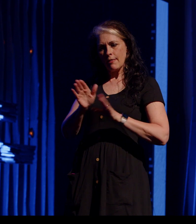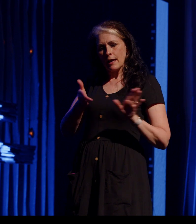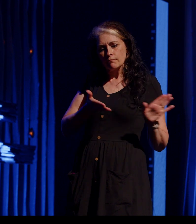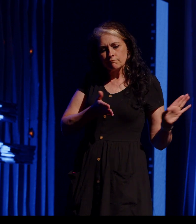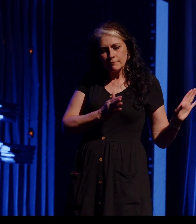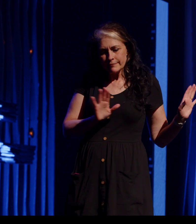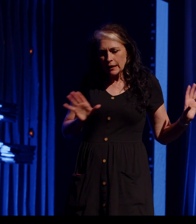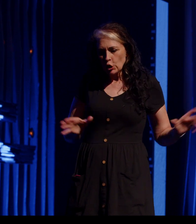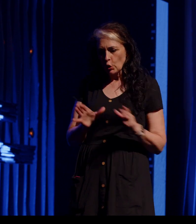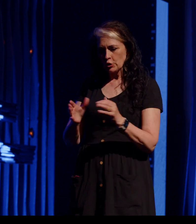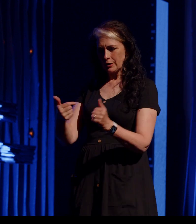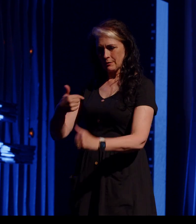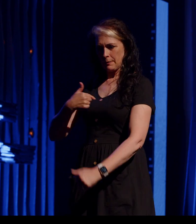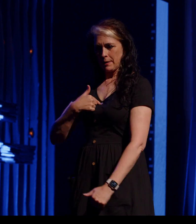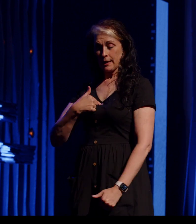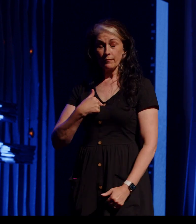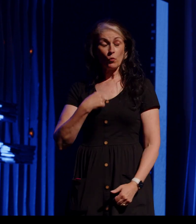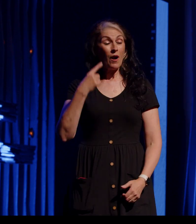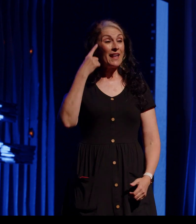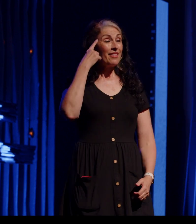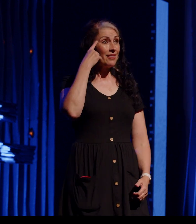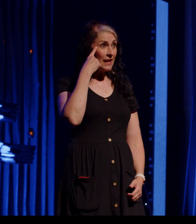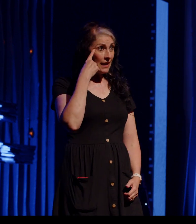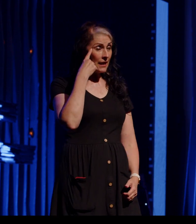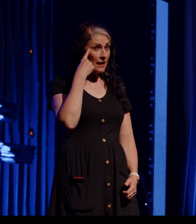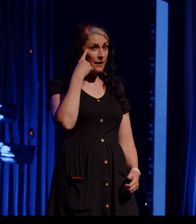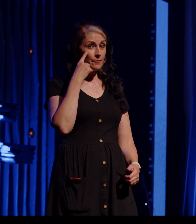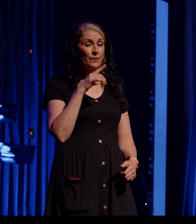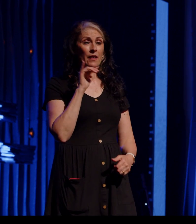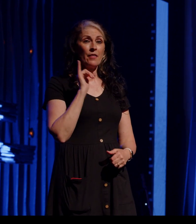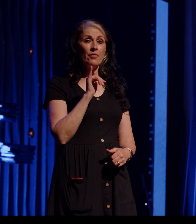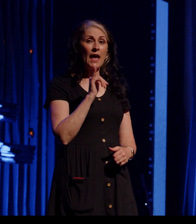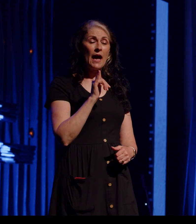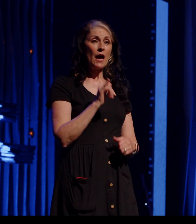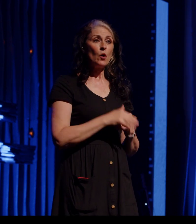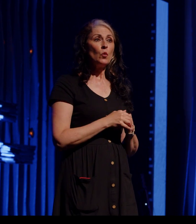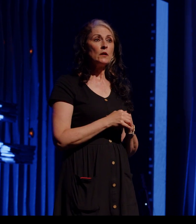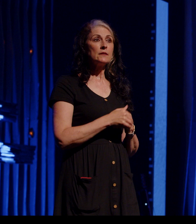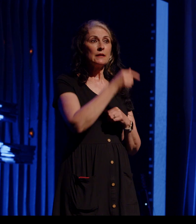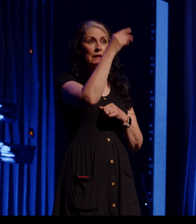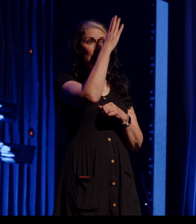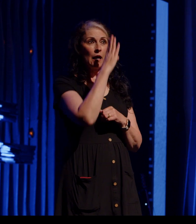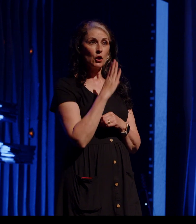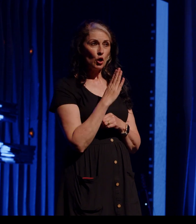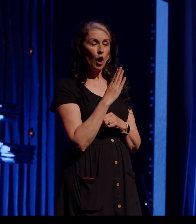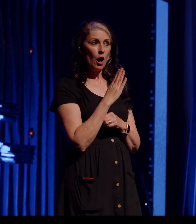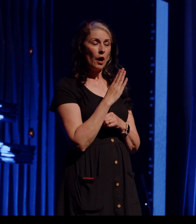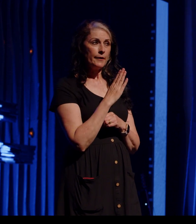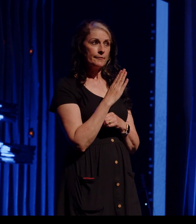me? I think that was a God reveal.